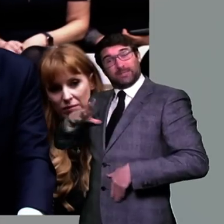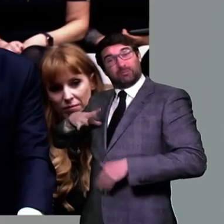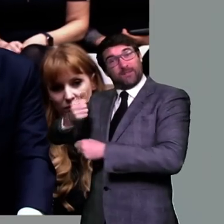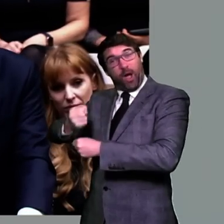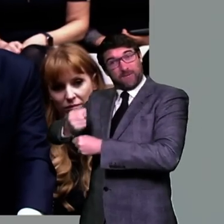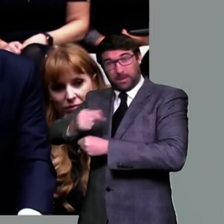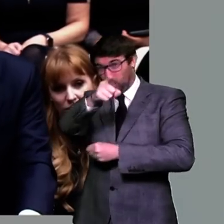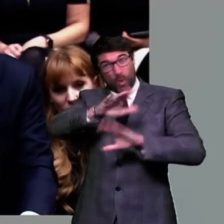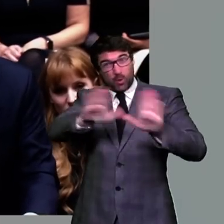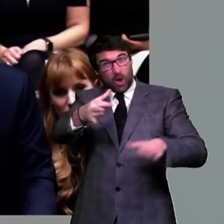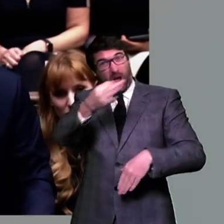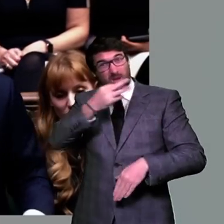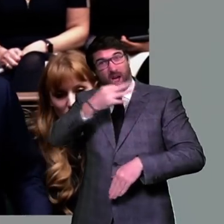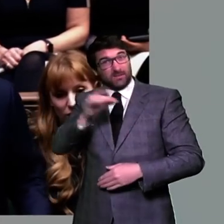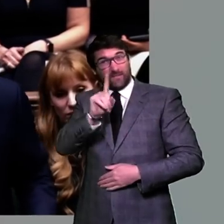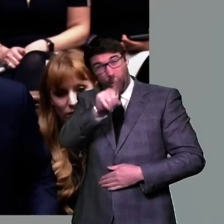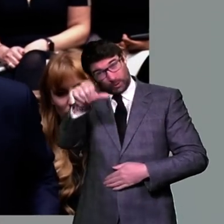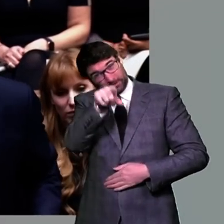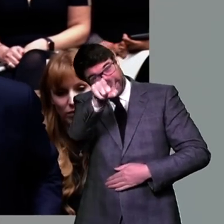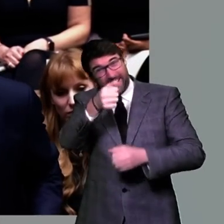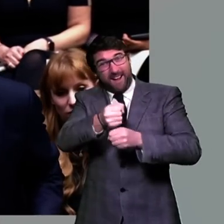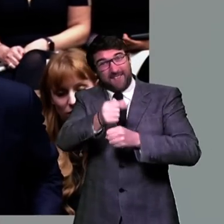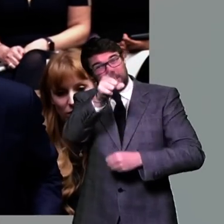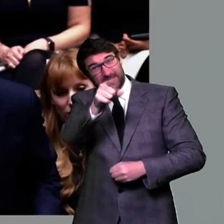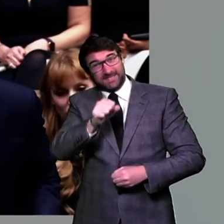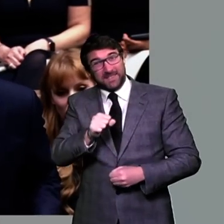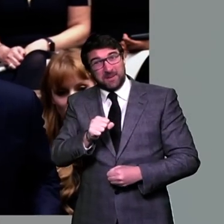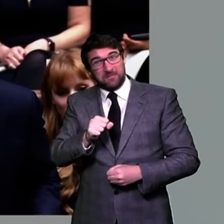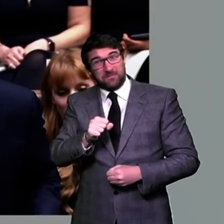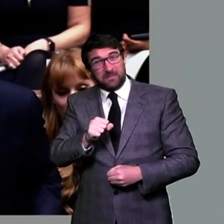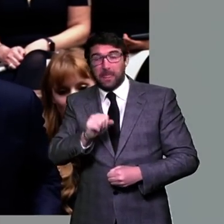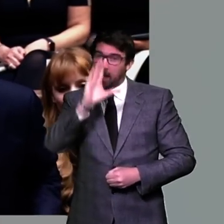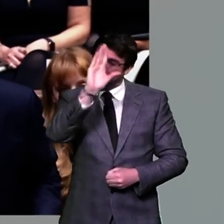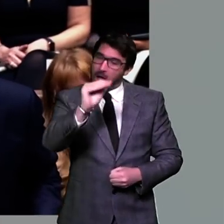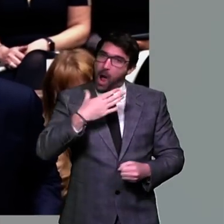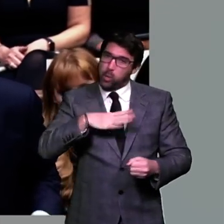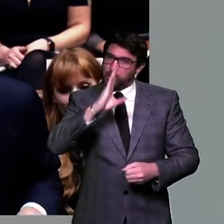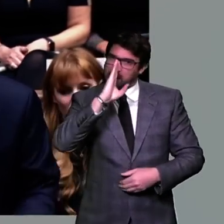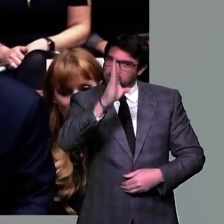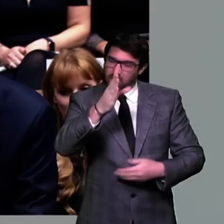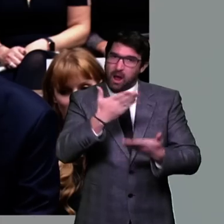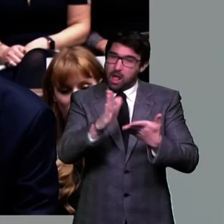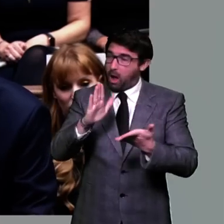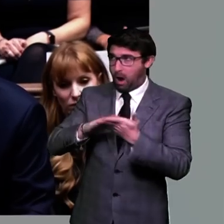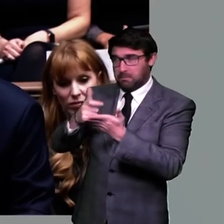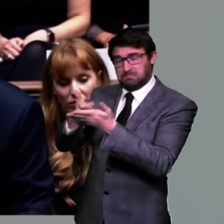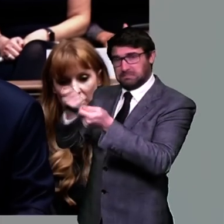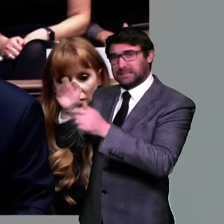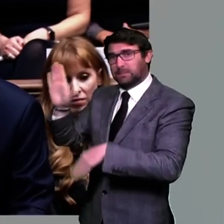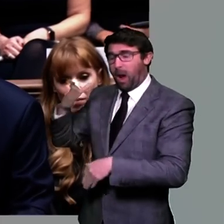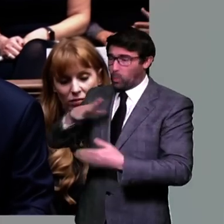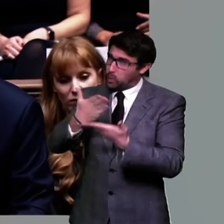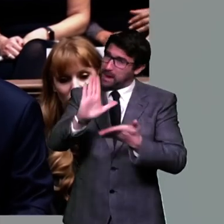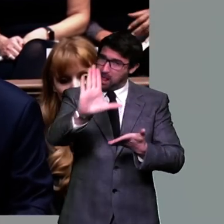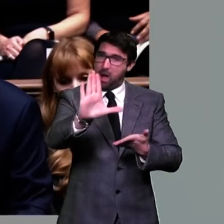There's no getting away from this. Millions of people are facing horrendous mortgage repayments, and she's admitted it's her